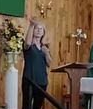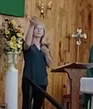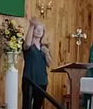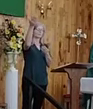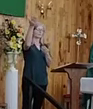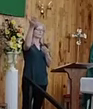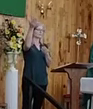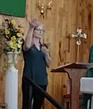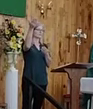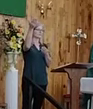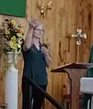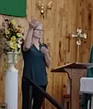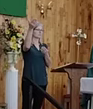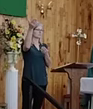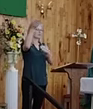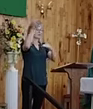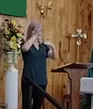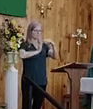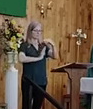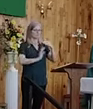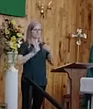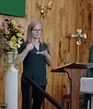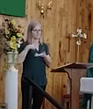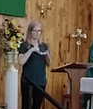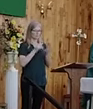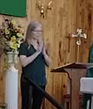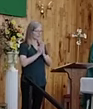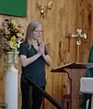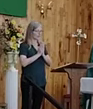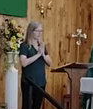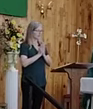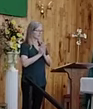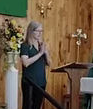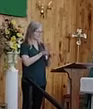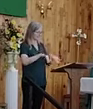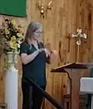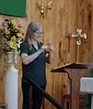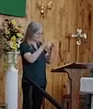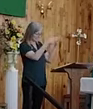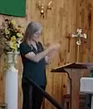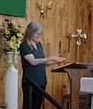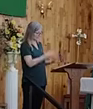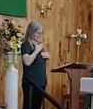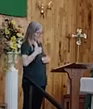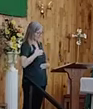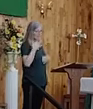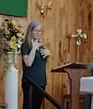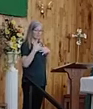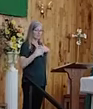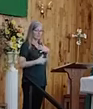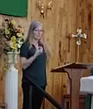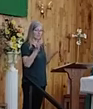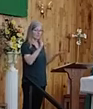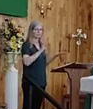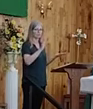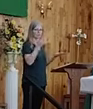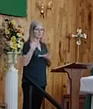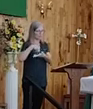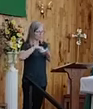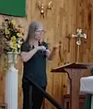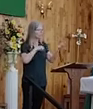Humbly we pray that, partaking of the body and blood of Christ, we may